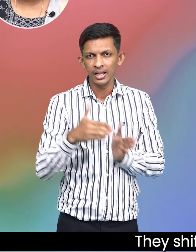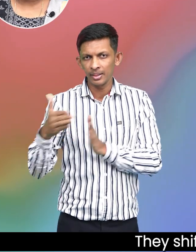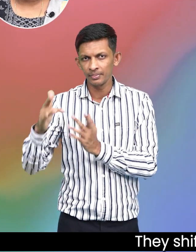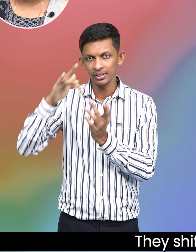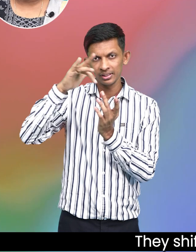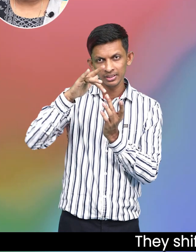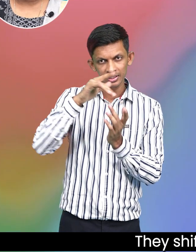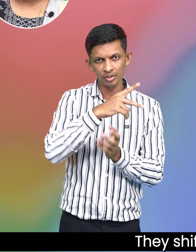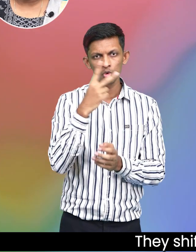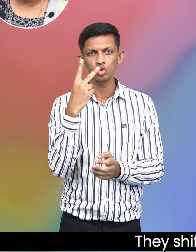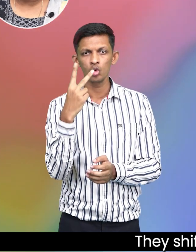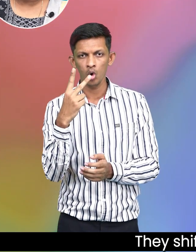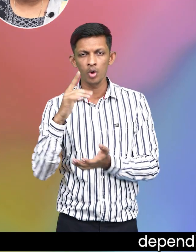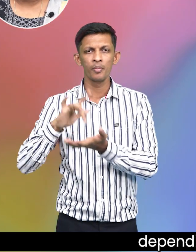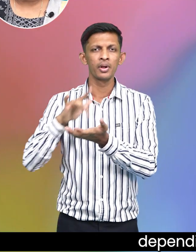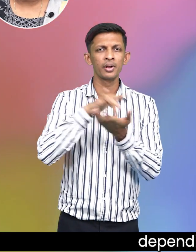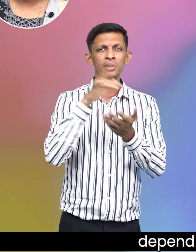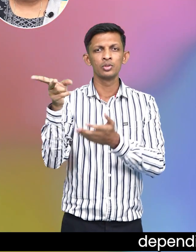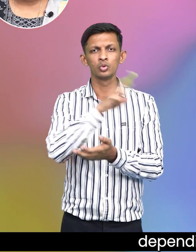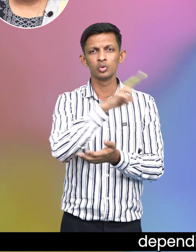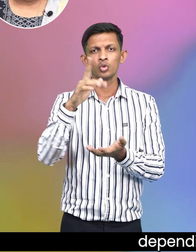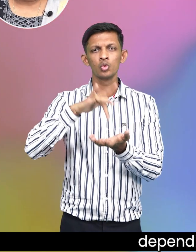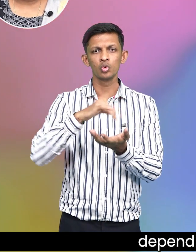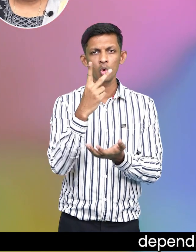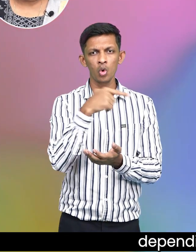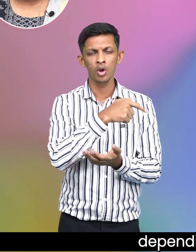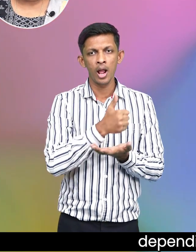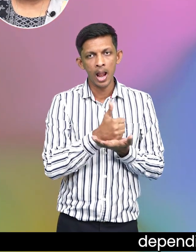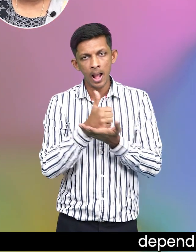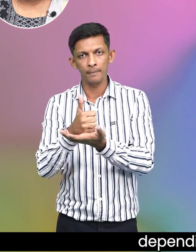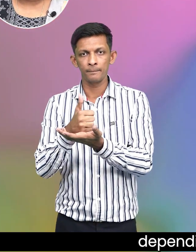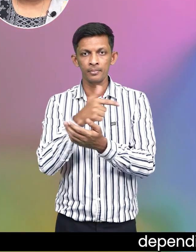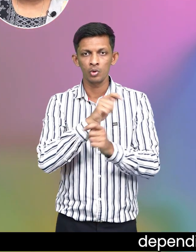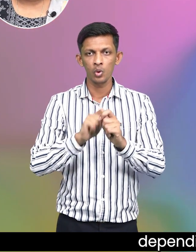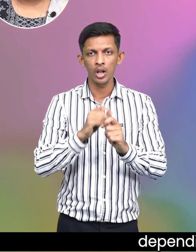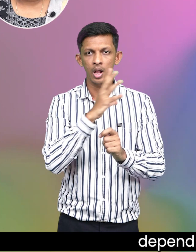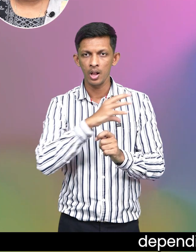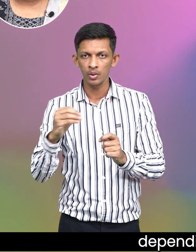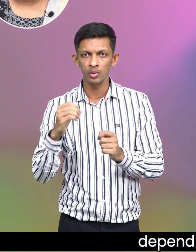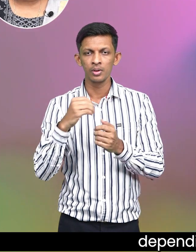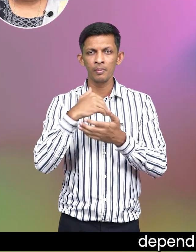They shift between the two places depending on the work and seasons.